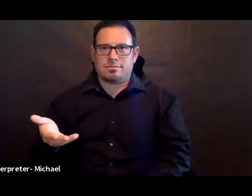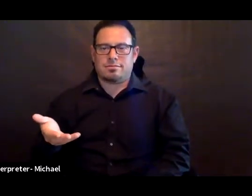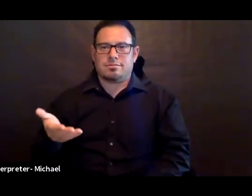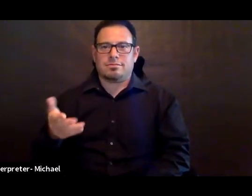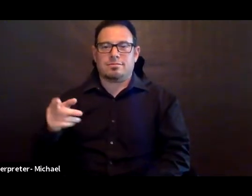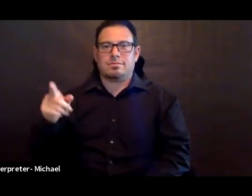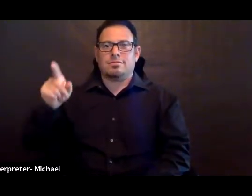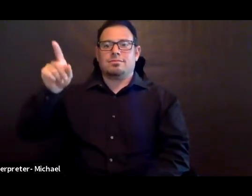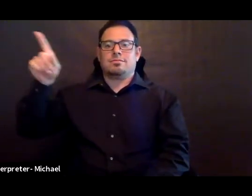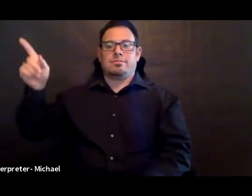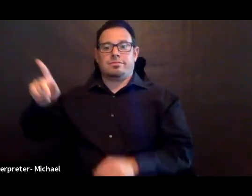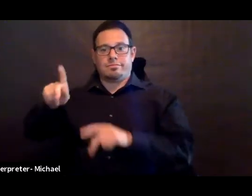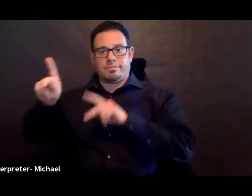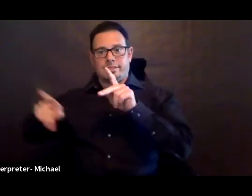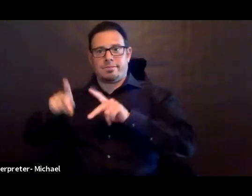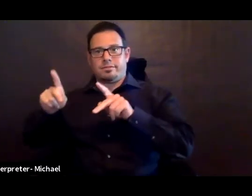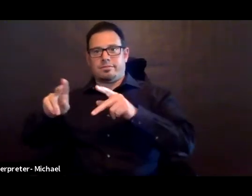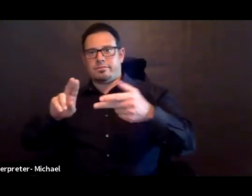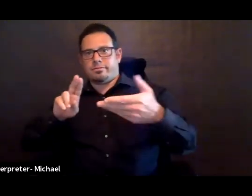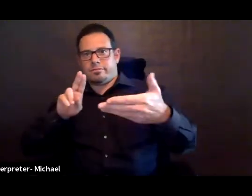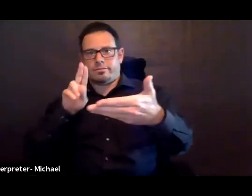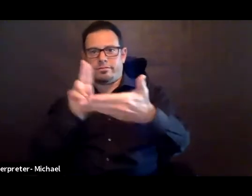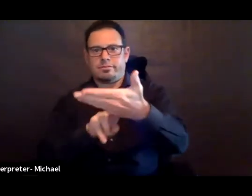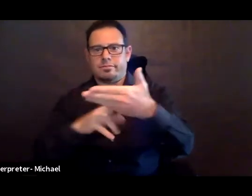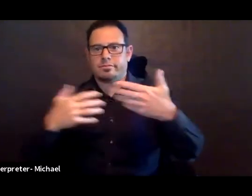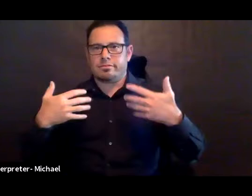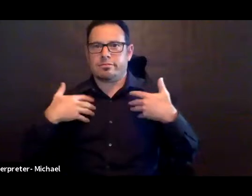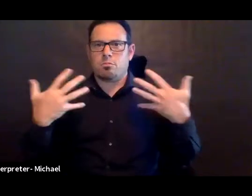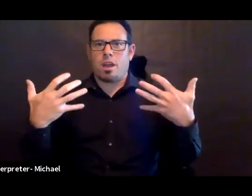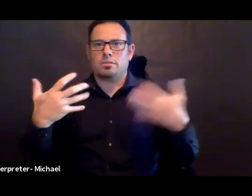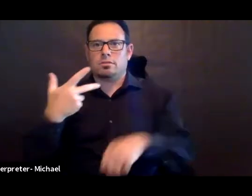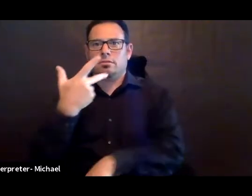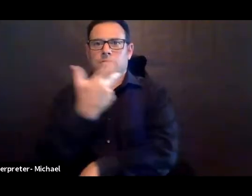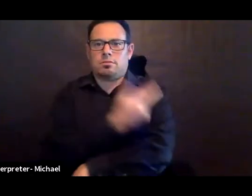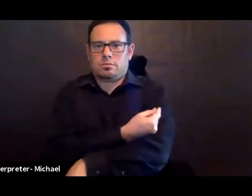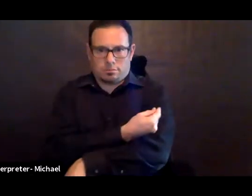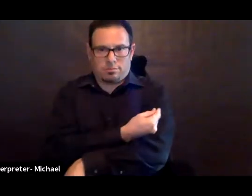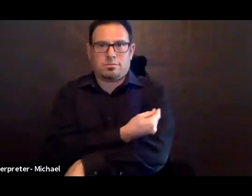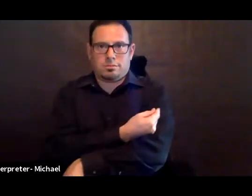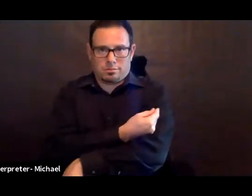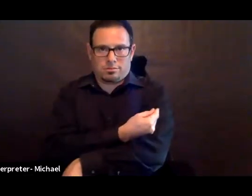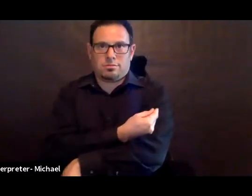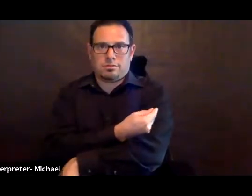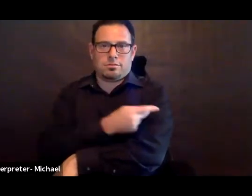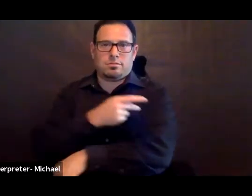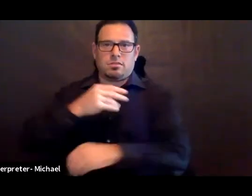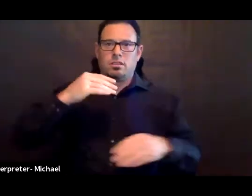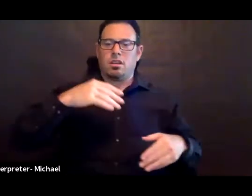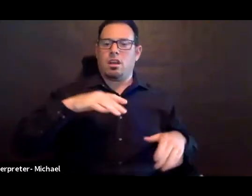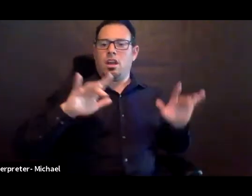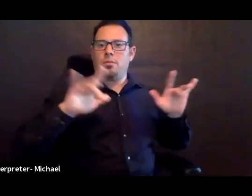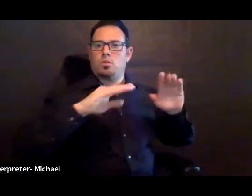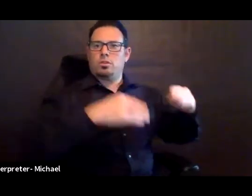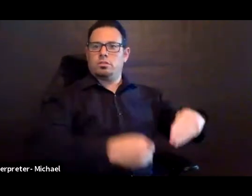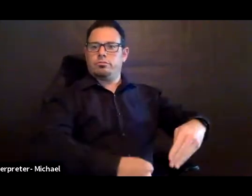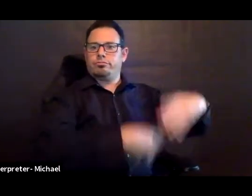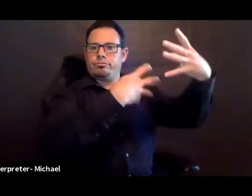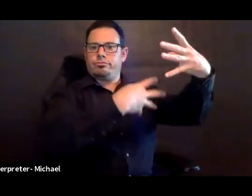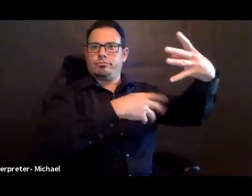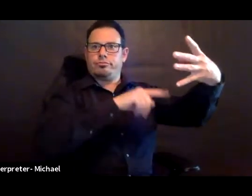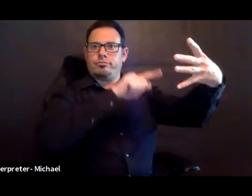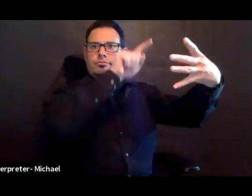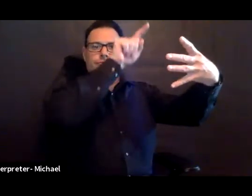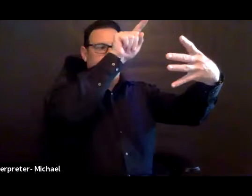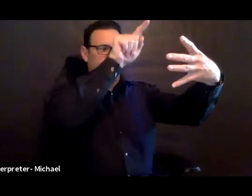represent a combination of using the doses that we have, moving them around, and then not taking in, obviously,